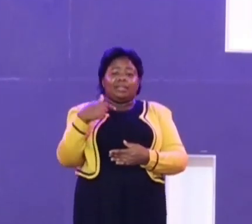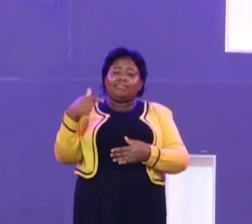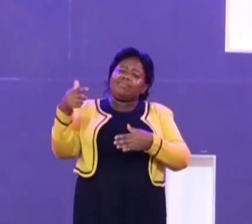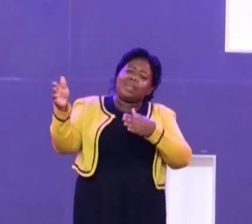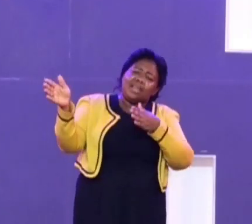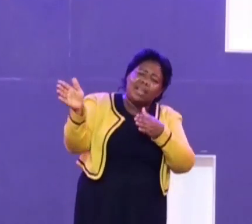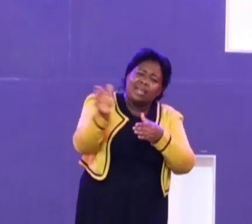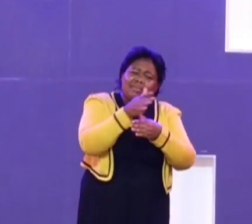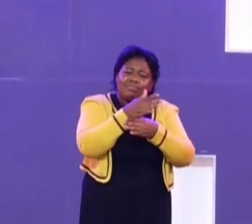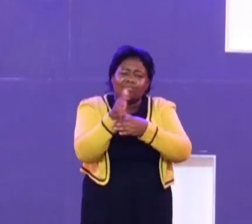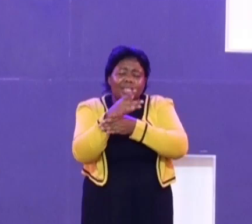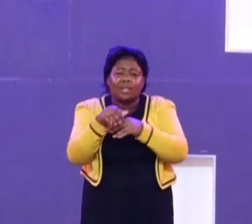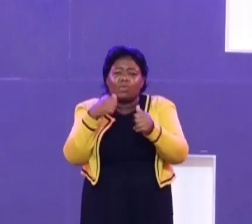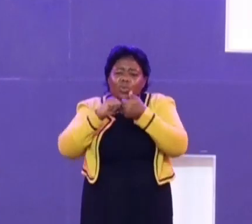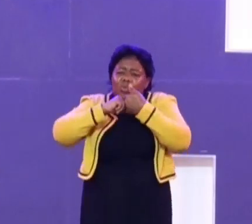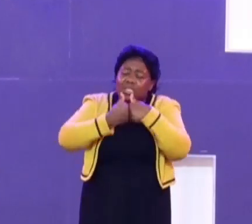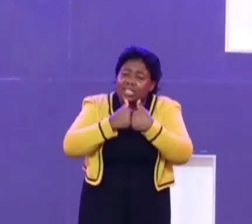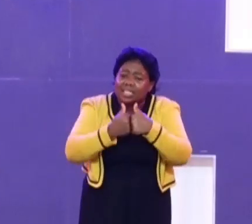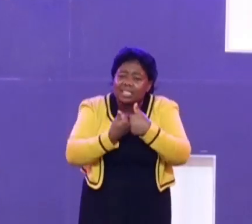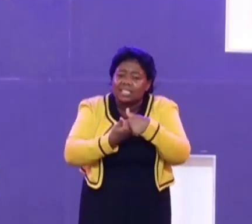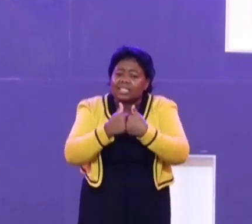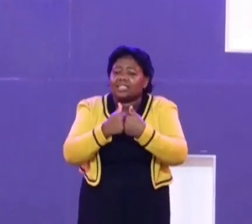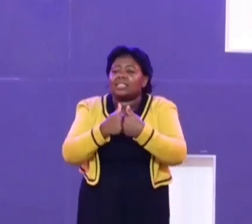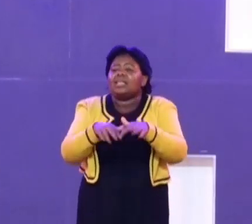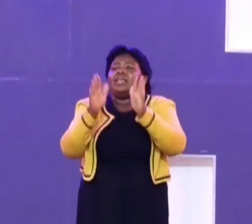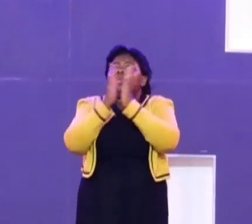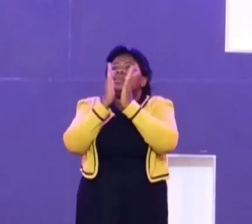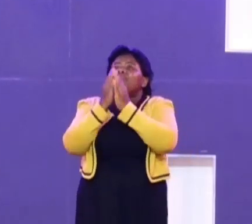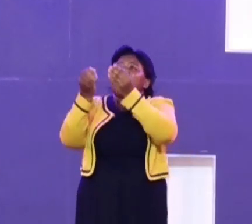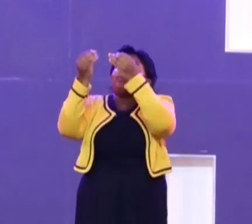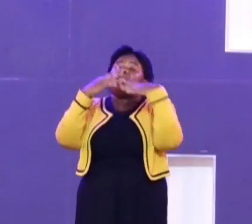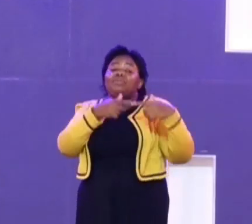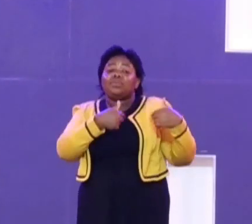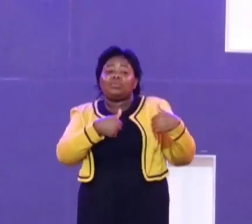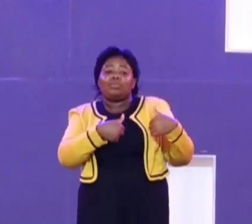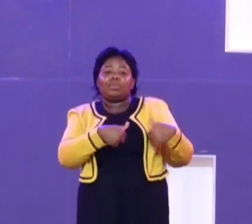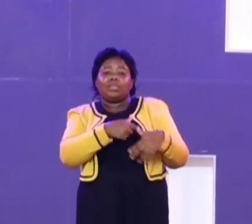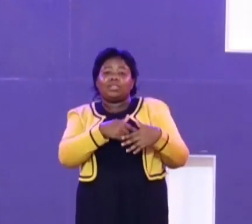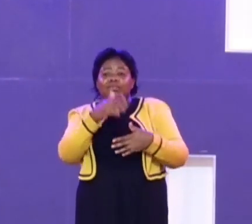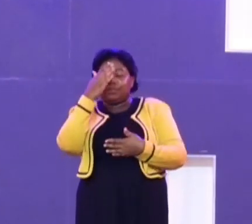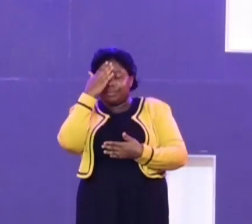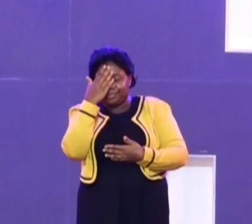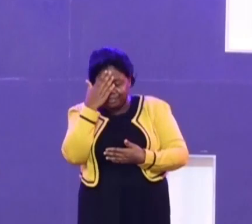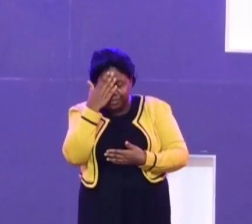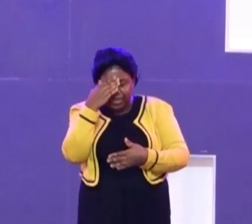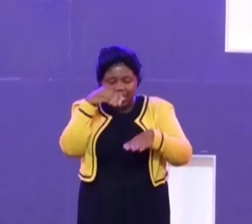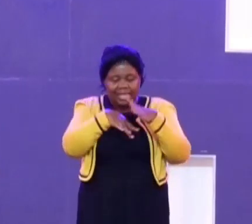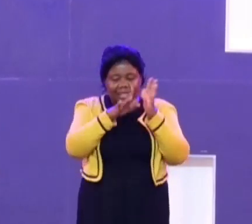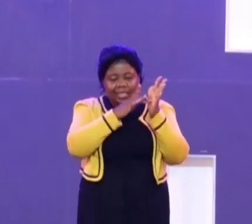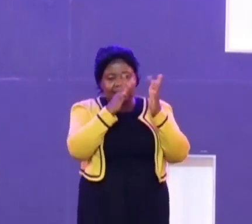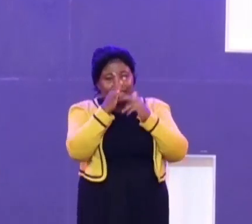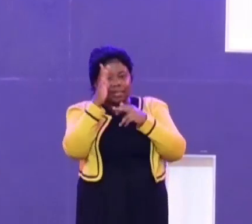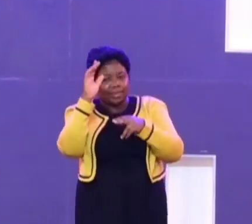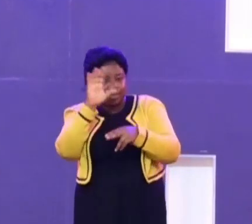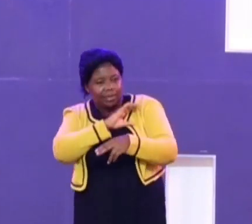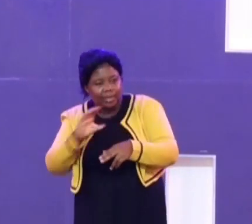avuganya. I am a competitive minister. Sabo mutima gwango oguwo bweto wazoru alero. I pray you give humility to my heart today. Morinya ya Yesu Kristo.